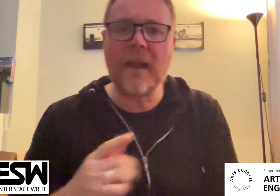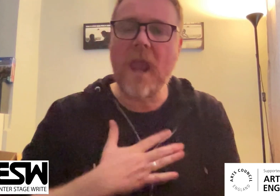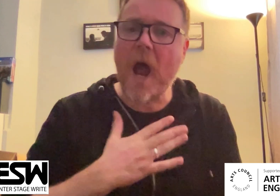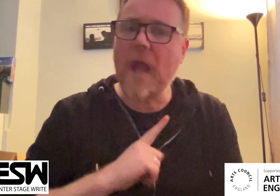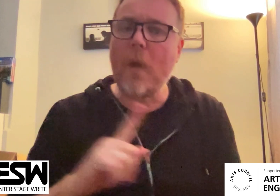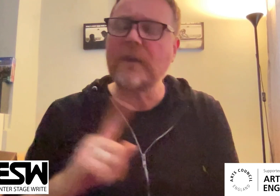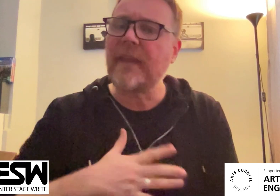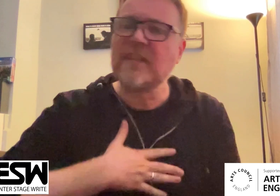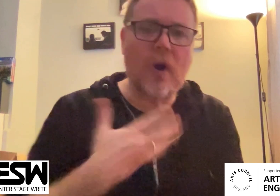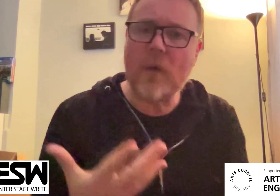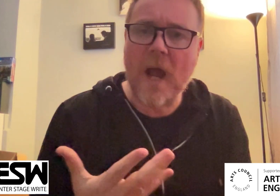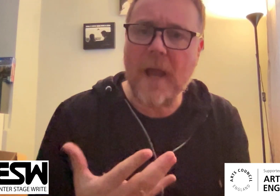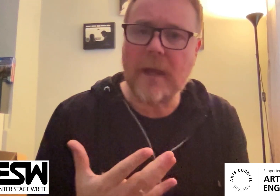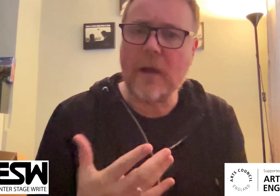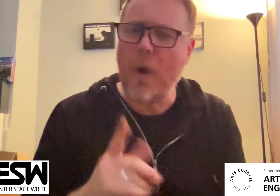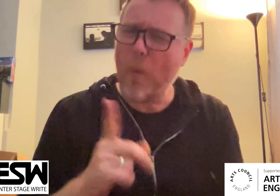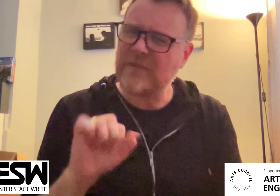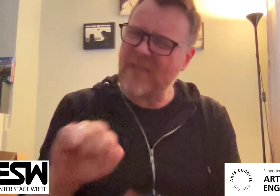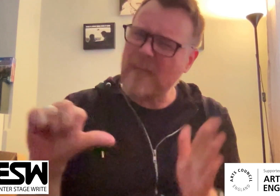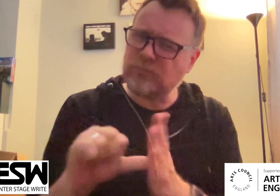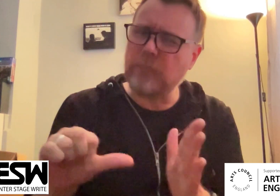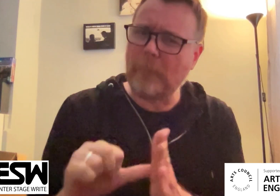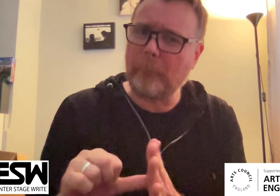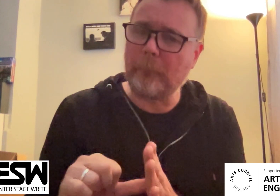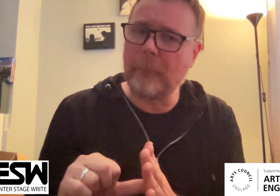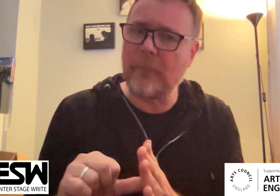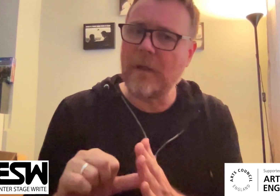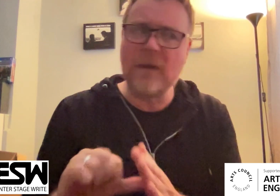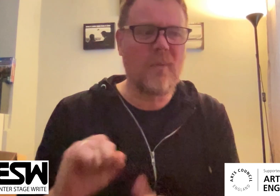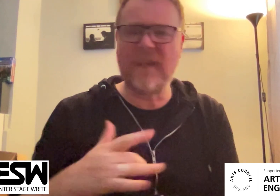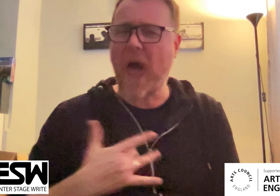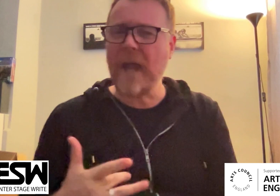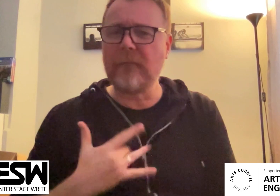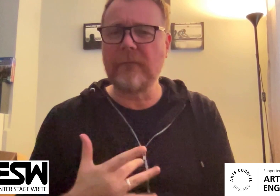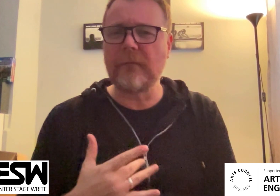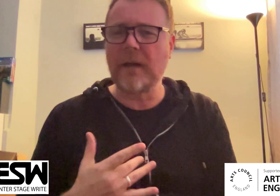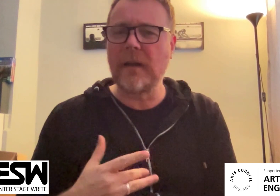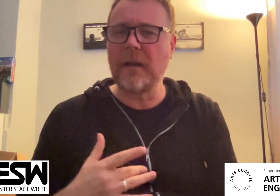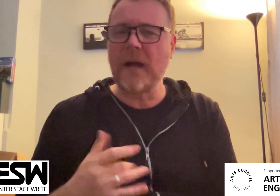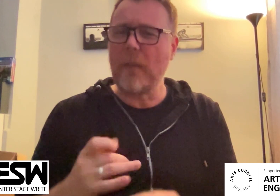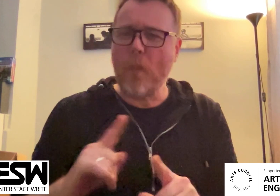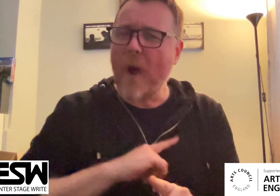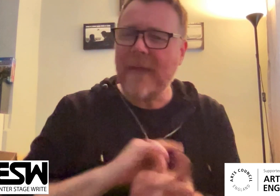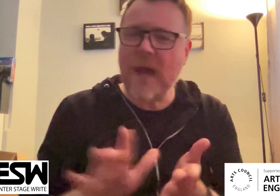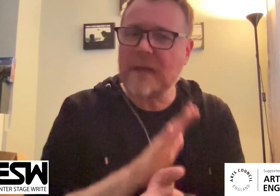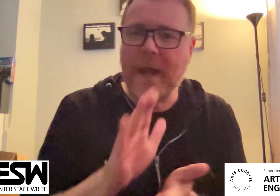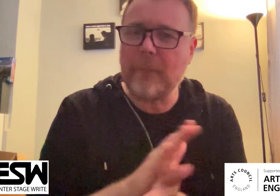What does this person like? What don't they like? What's their problem with life? Why are they unhappy? What